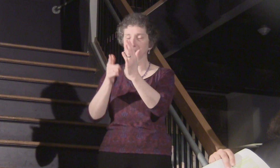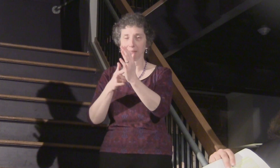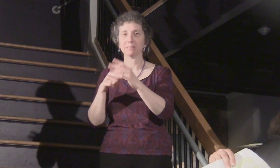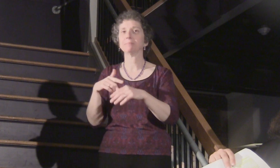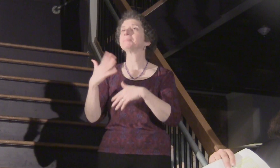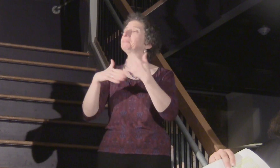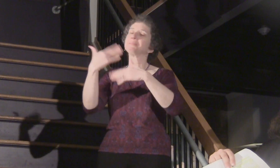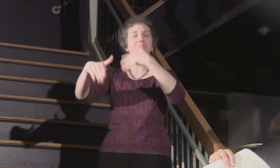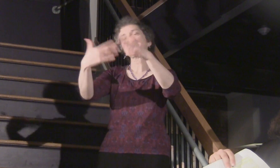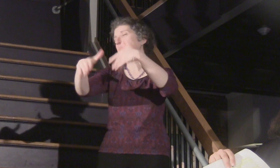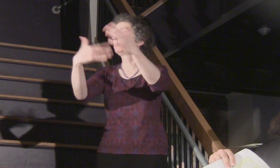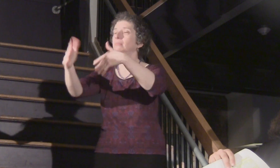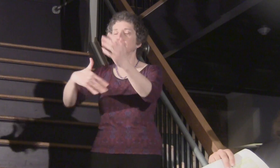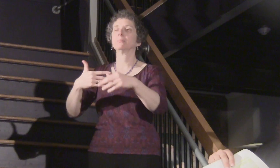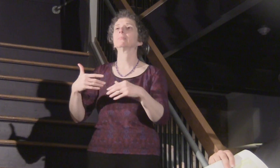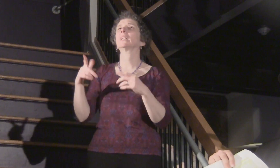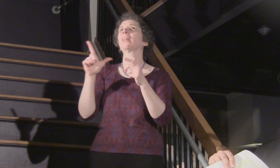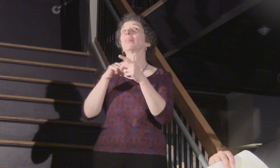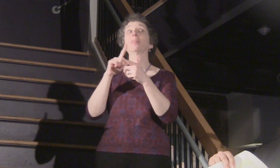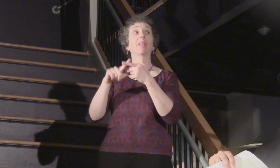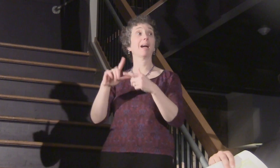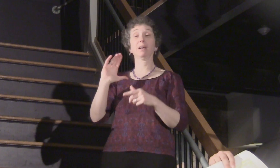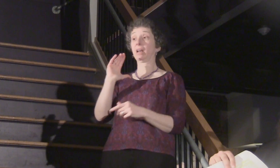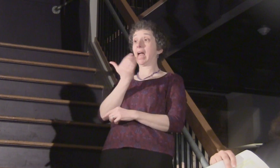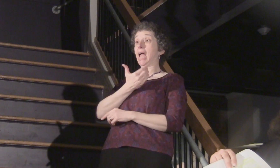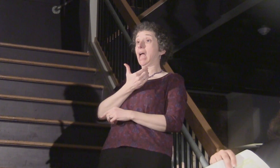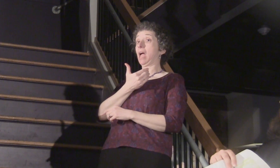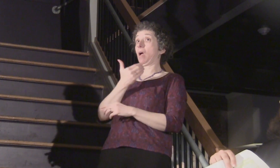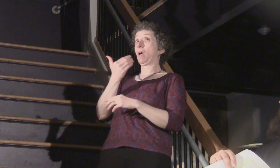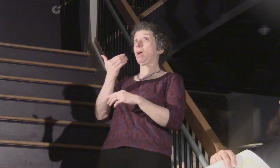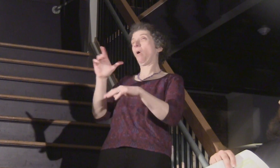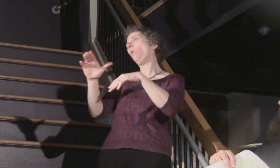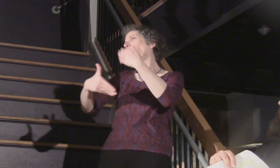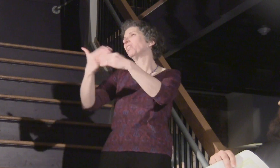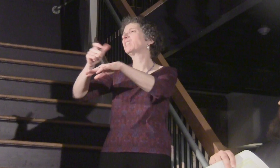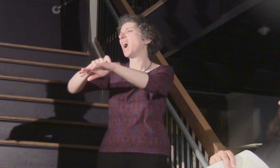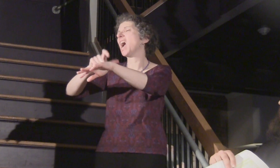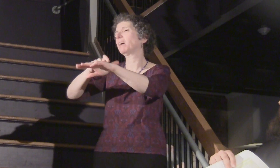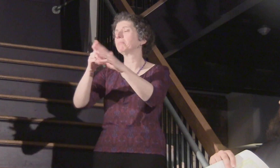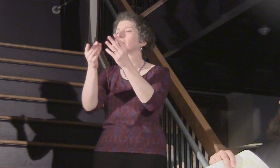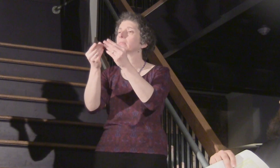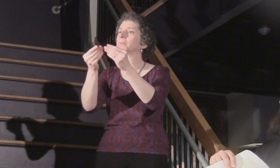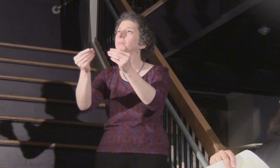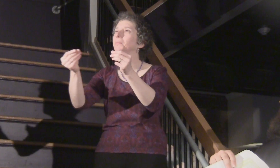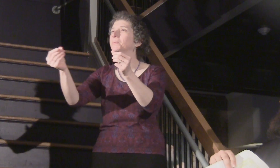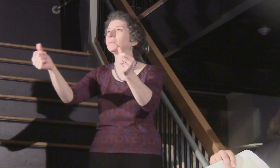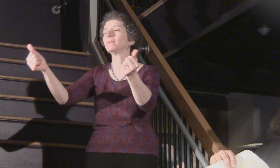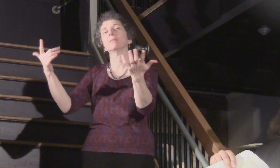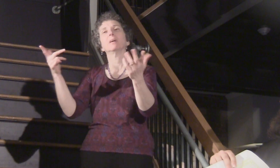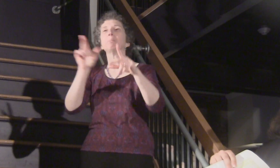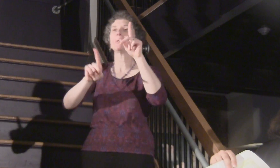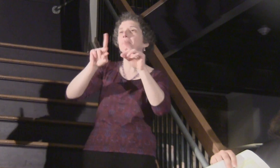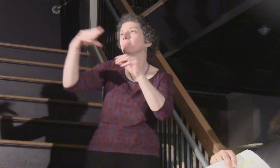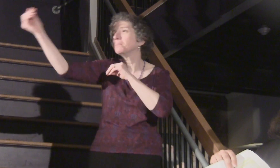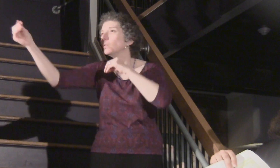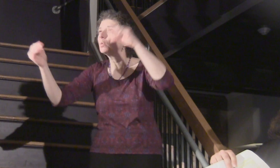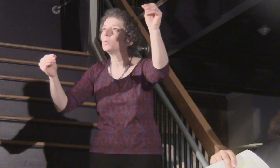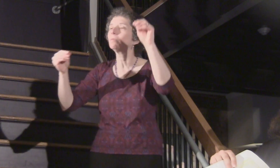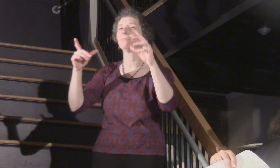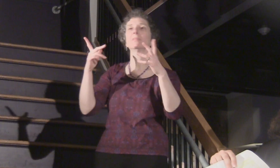the women, sometimes, and families as well. And over time, you know, it started just to fizzle out a